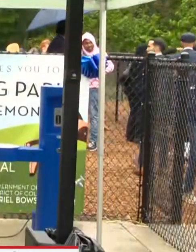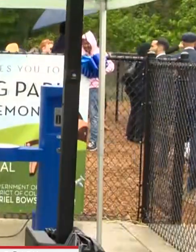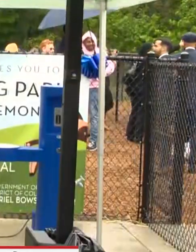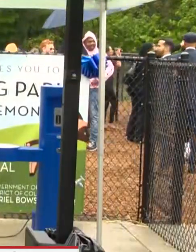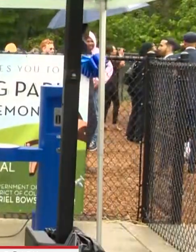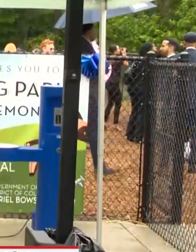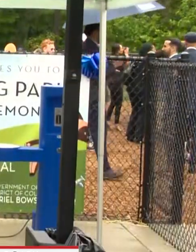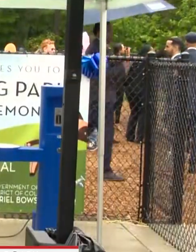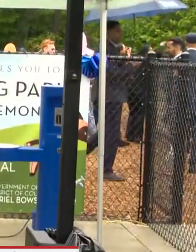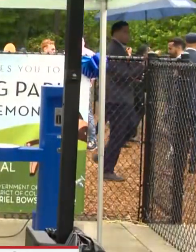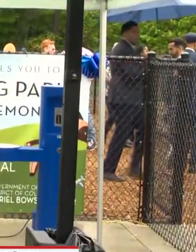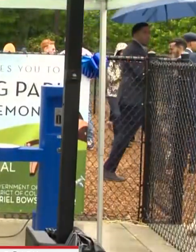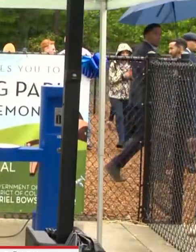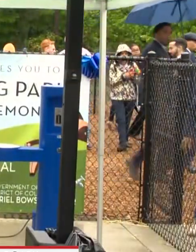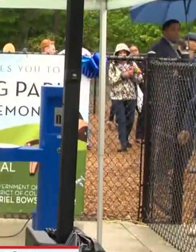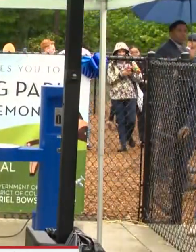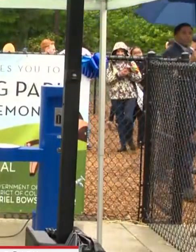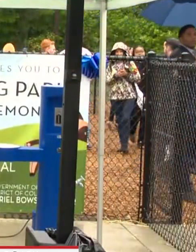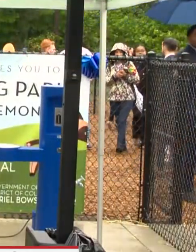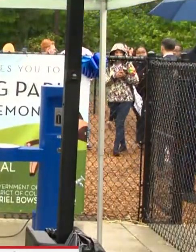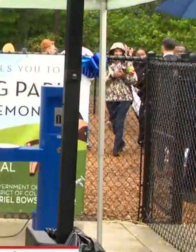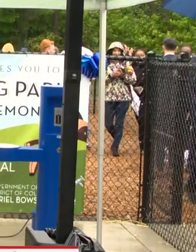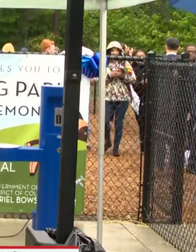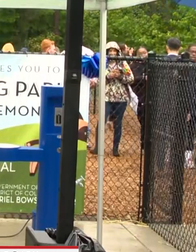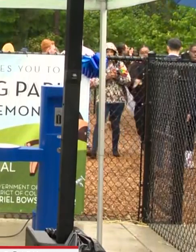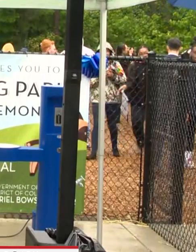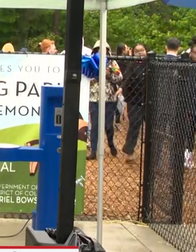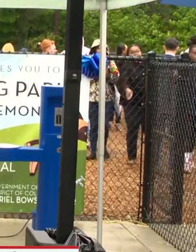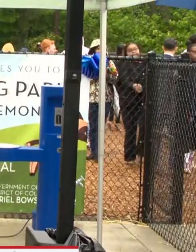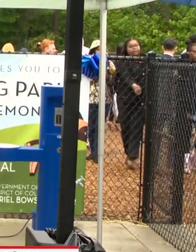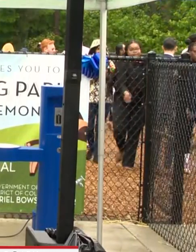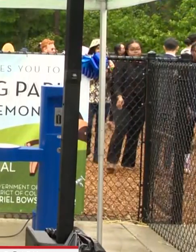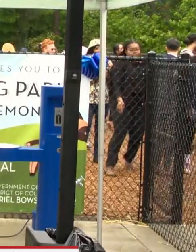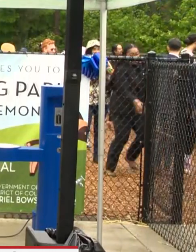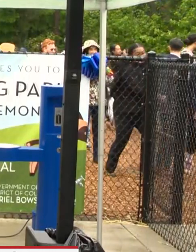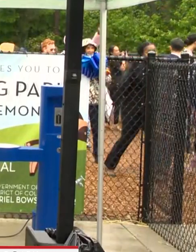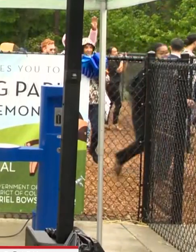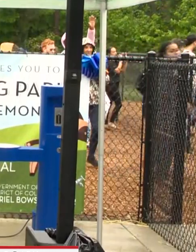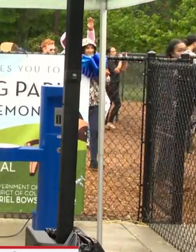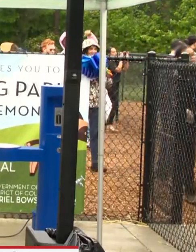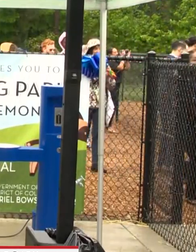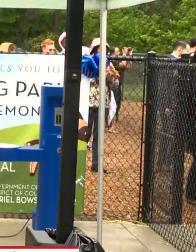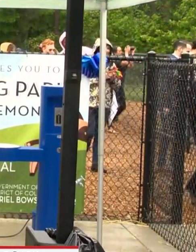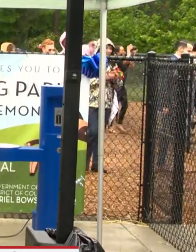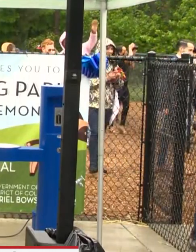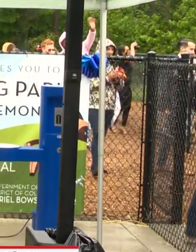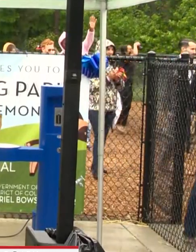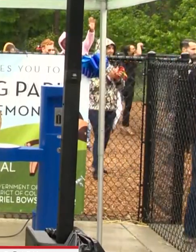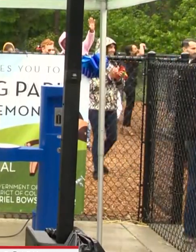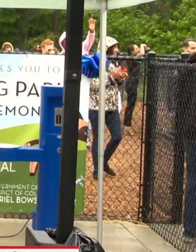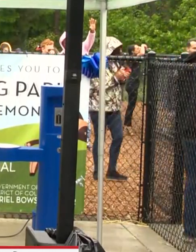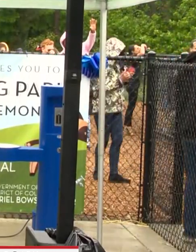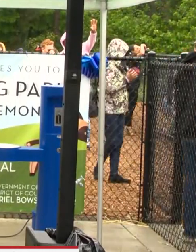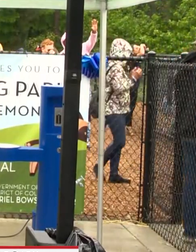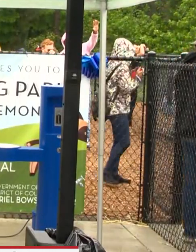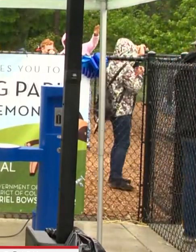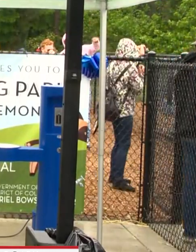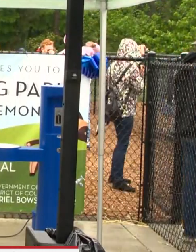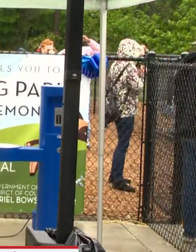Okay. I know the members of the press want the dog music to get back as soon as possible. I'll take a few